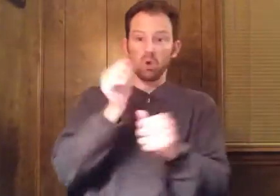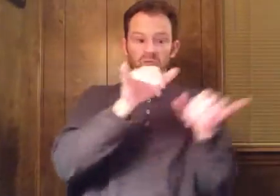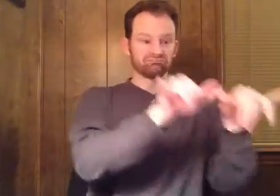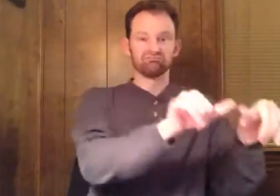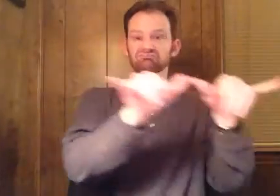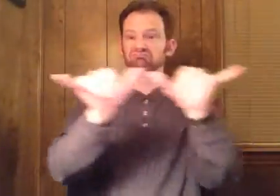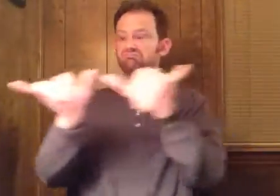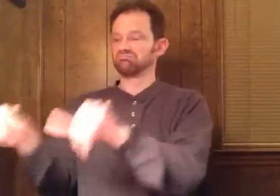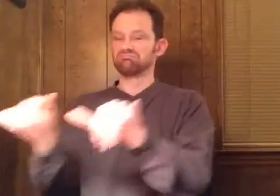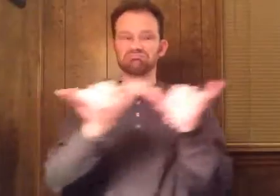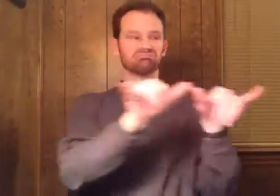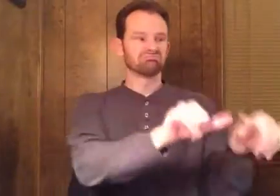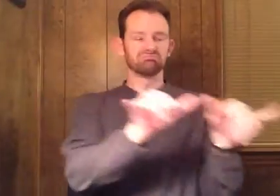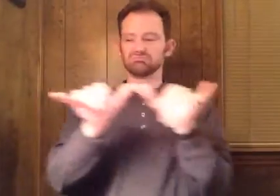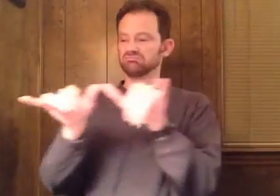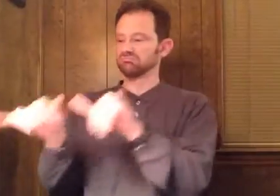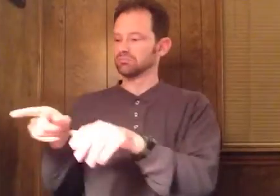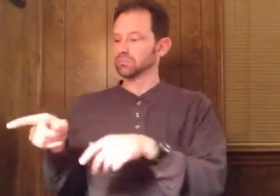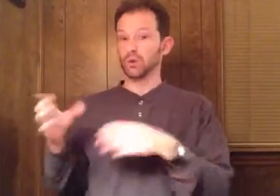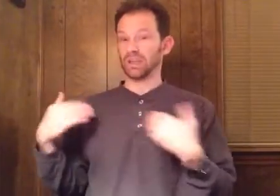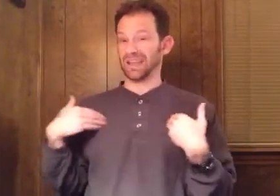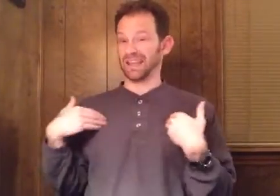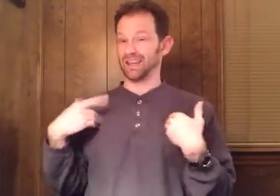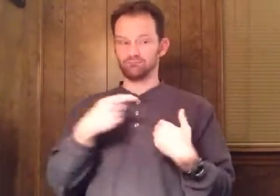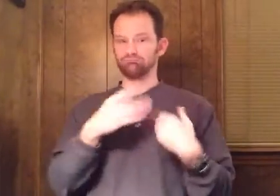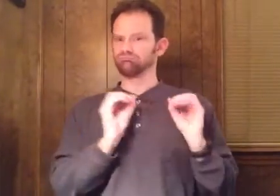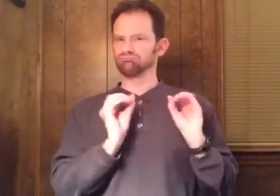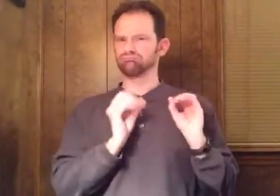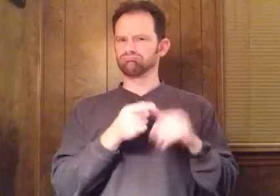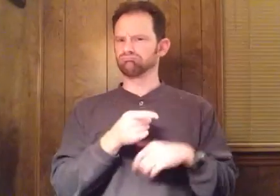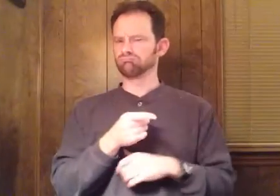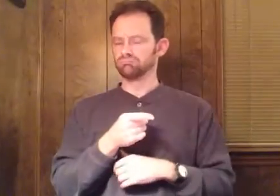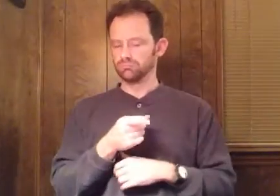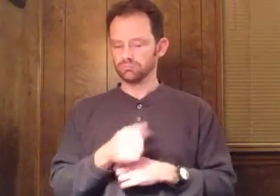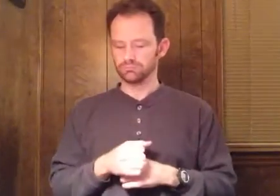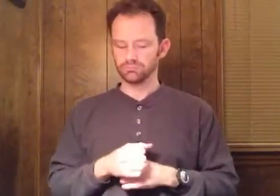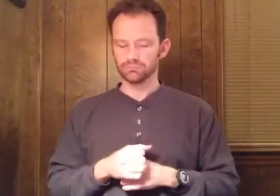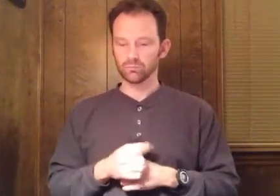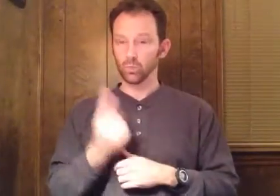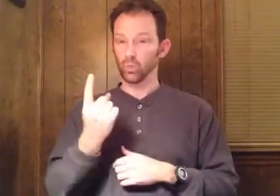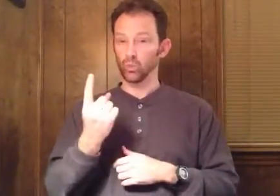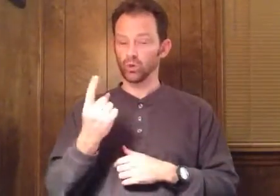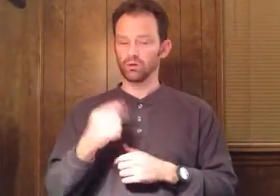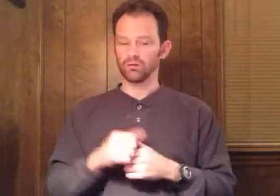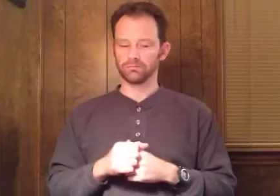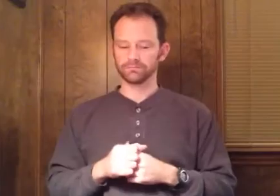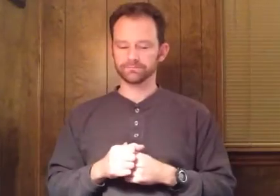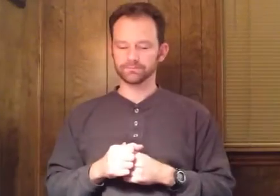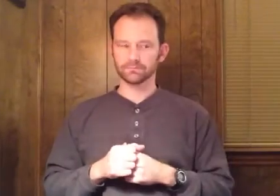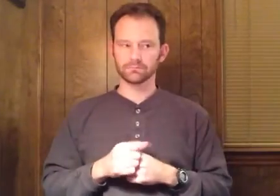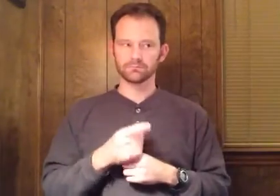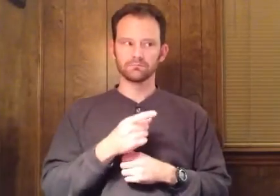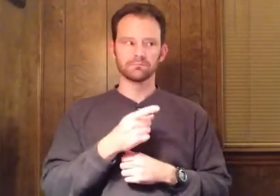attention. I'll just cut to the one thing animal cells have that plants wouldn't dream of having. Okay, technically plant cells don't dream, but that's not the point.